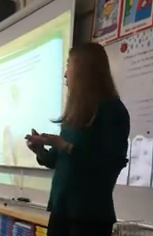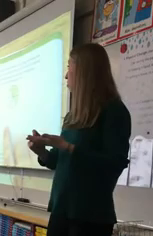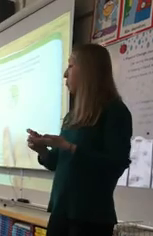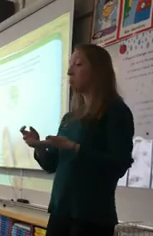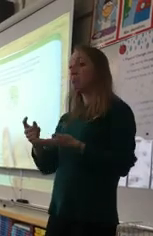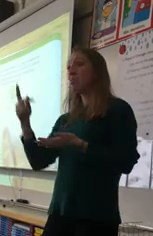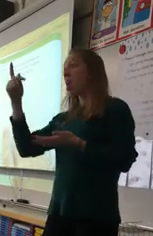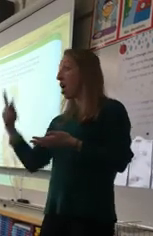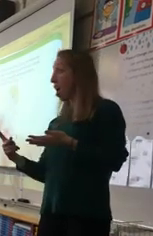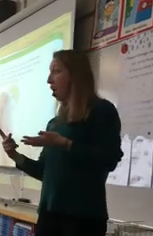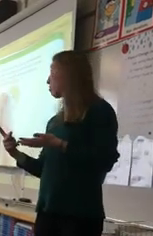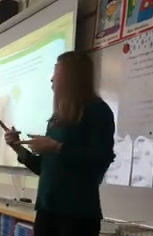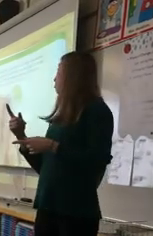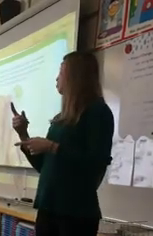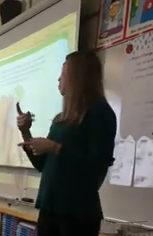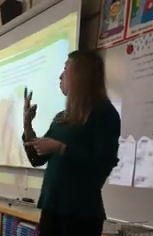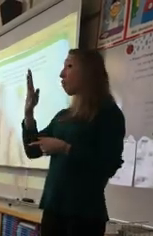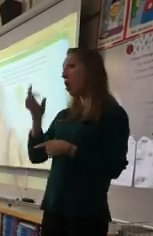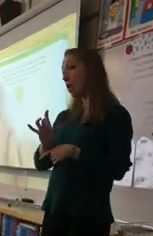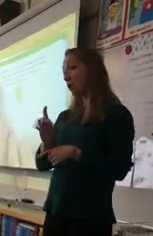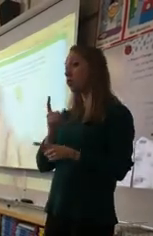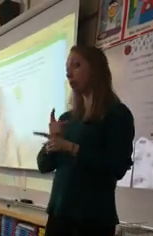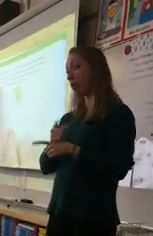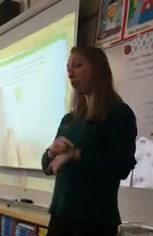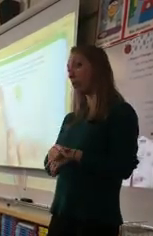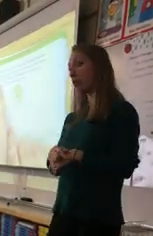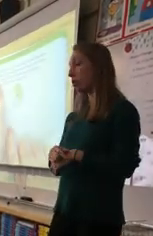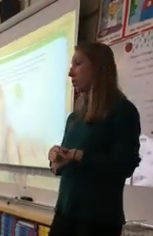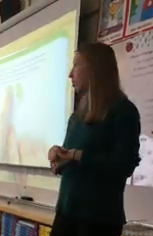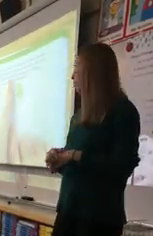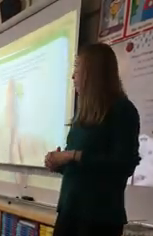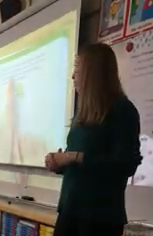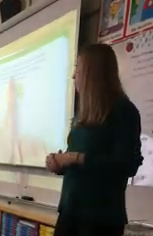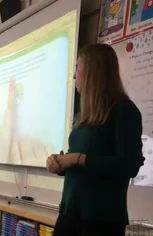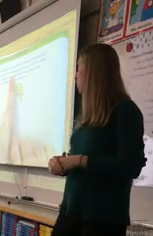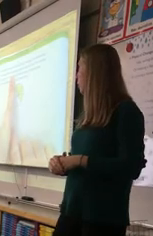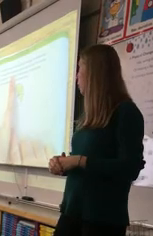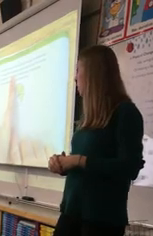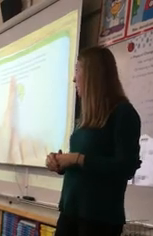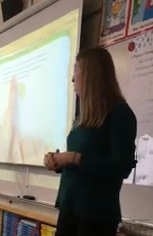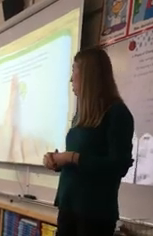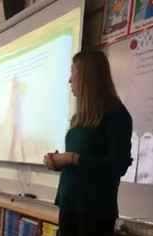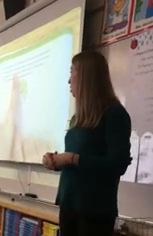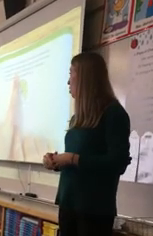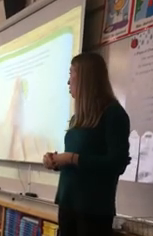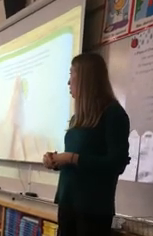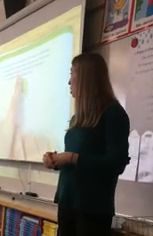look at that. Okay. That evening, Mr. Vargas eats